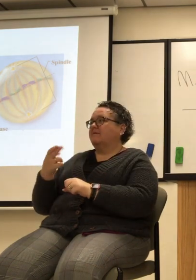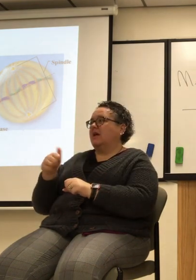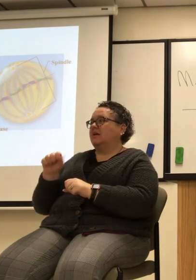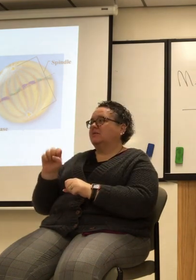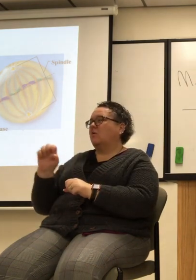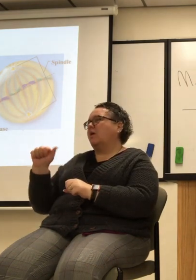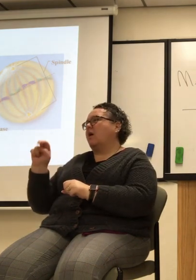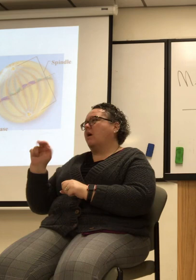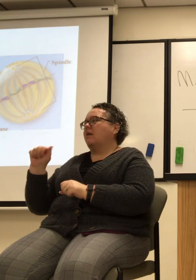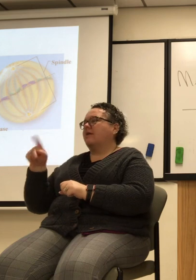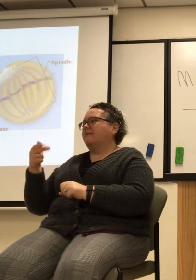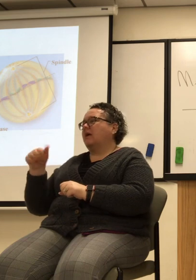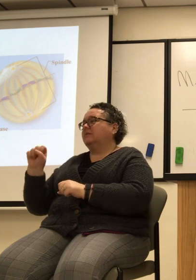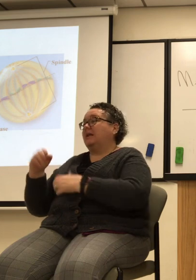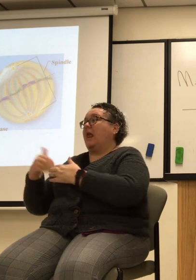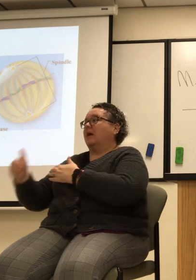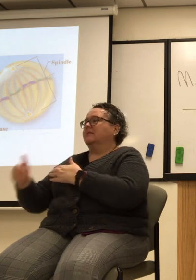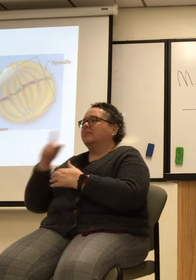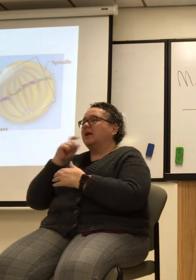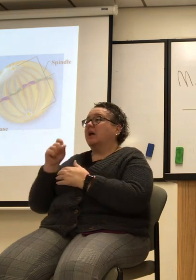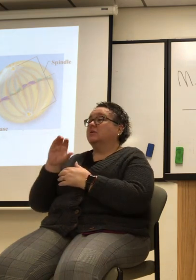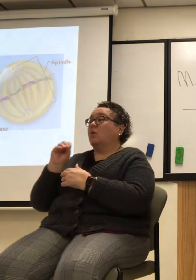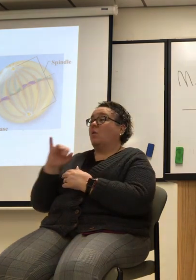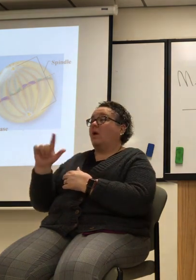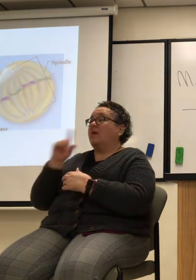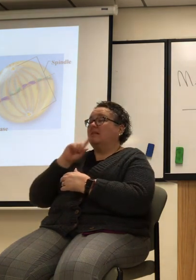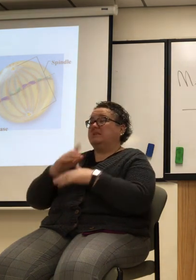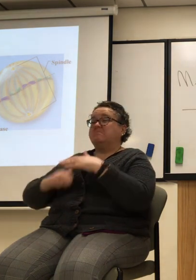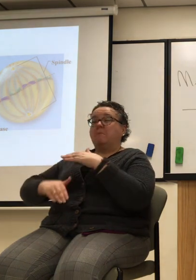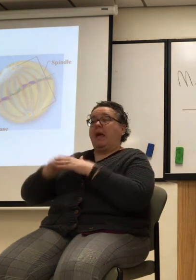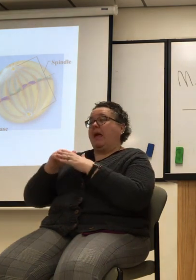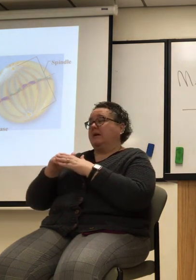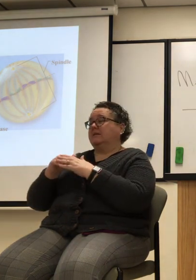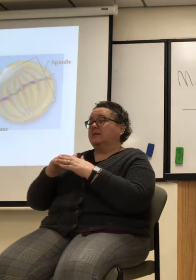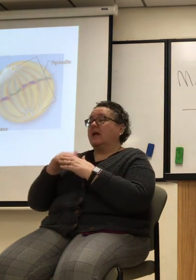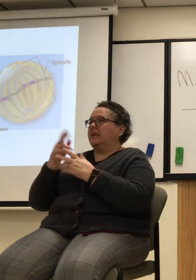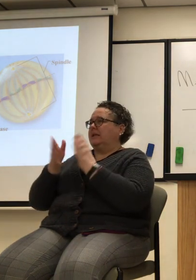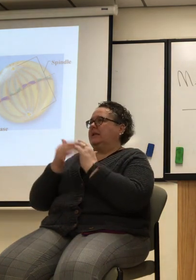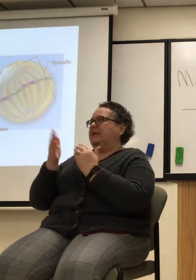step, because the coiling is maxed out. They're easy to see with a microscope.